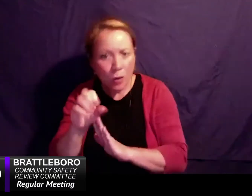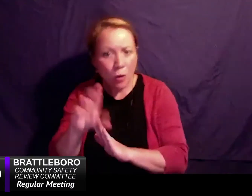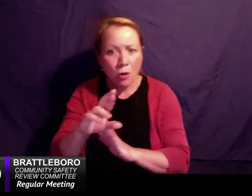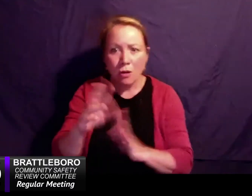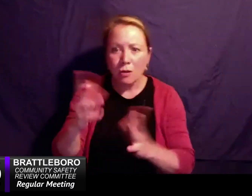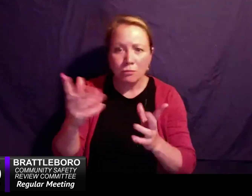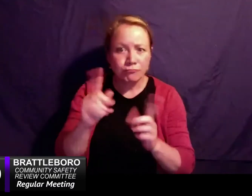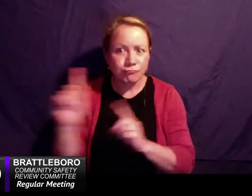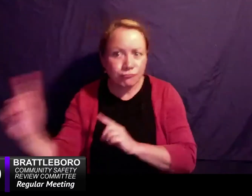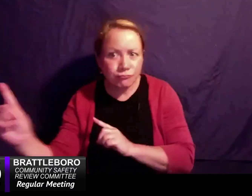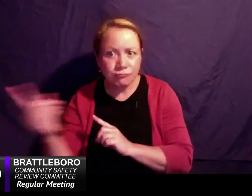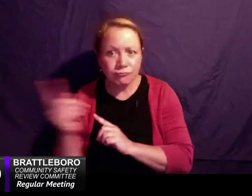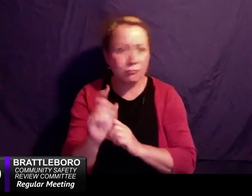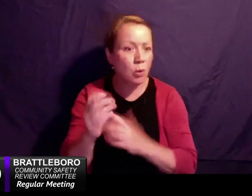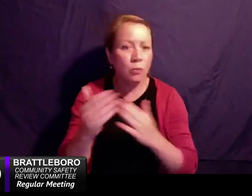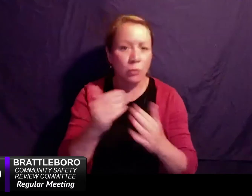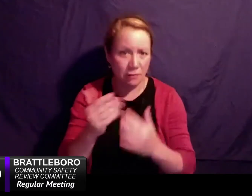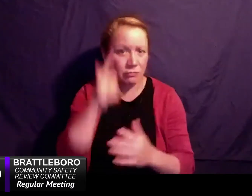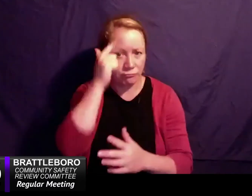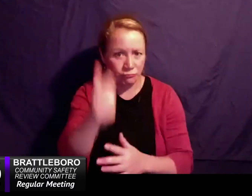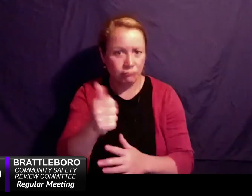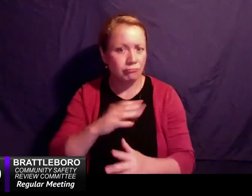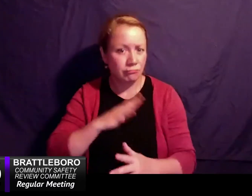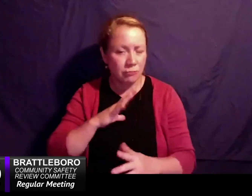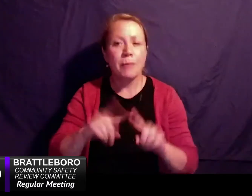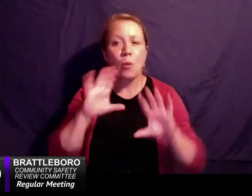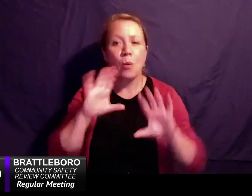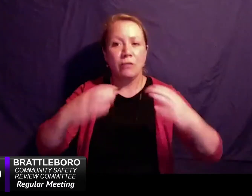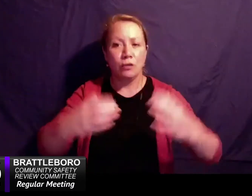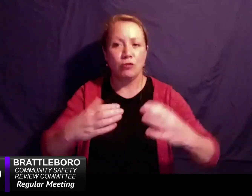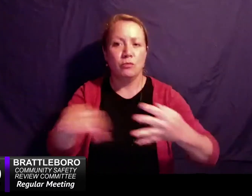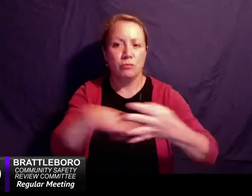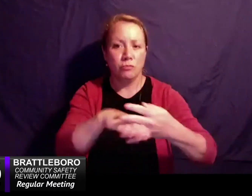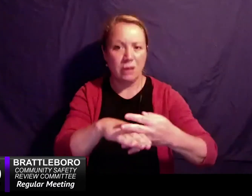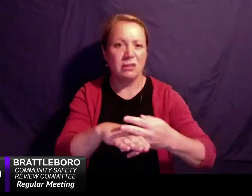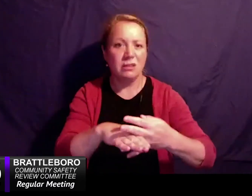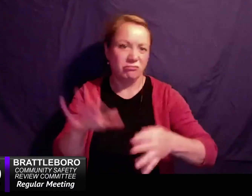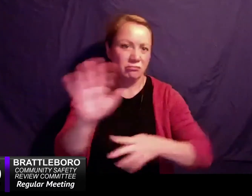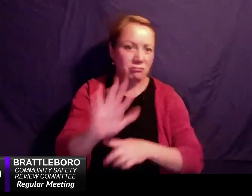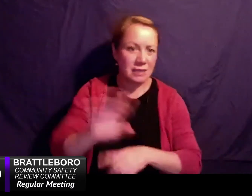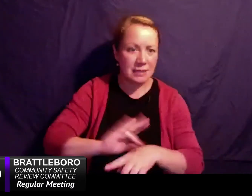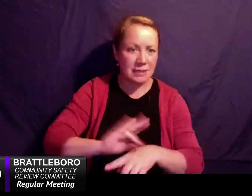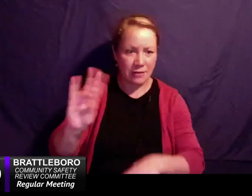to. But we will be taking a group break at some point as well.